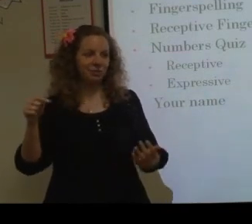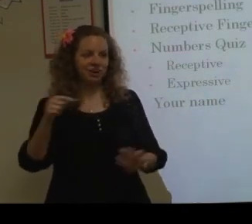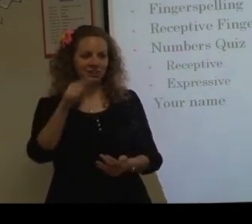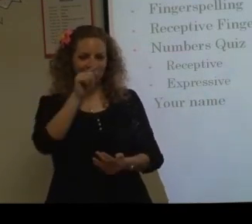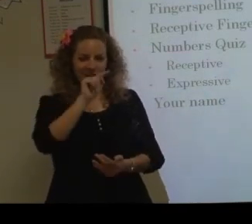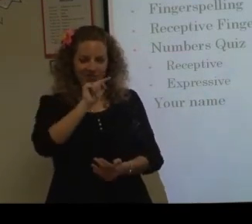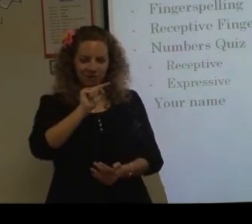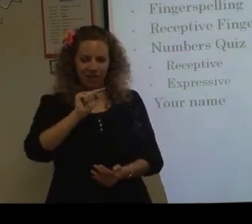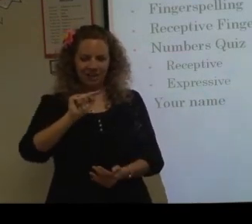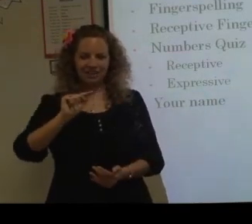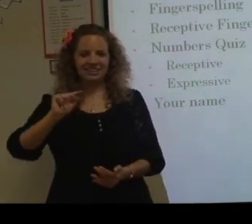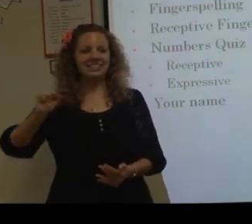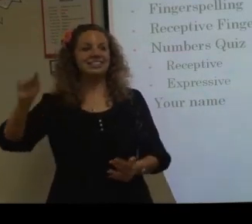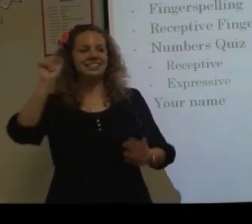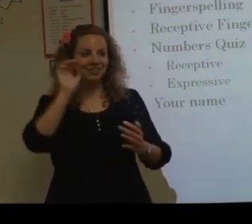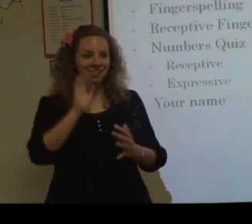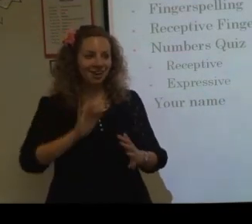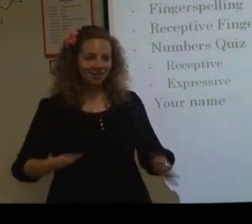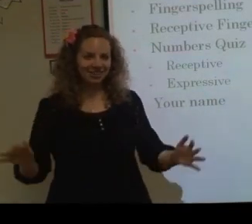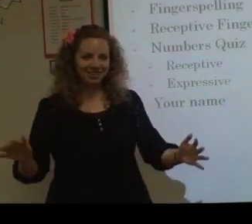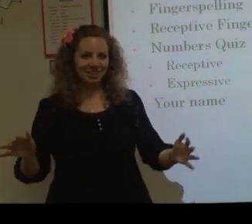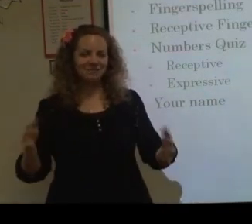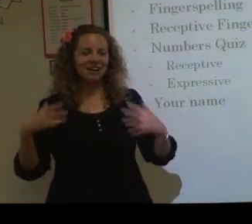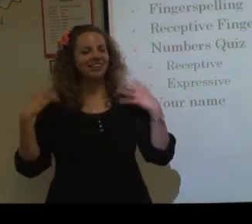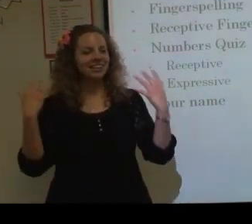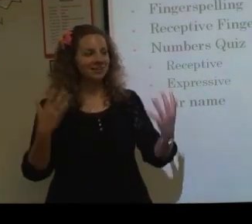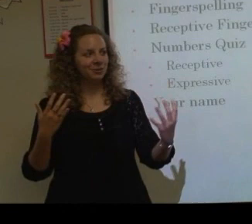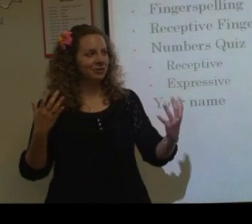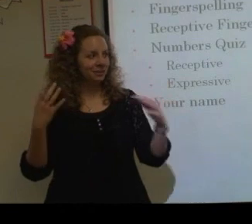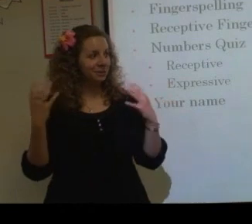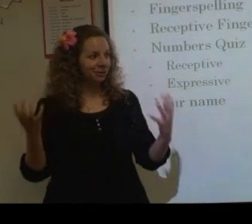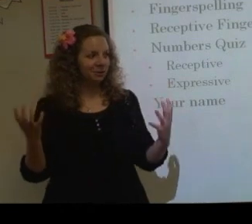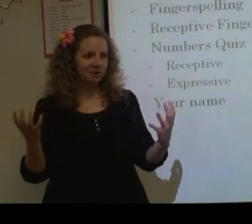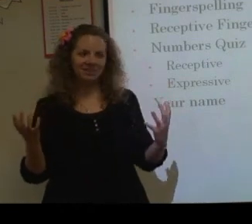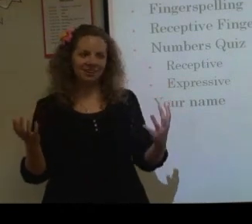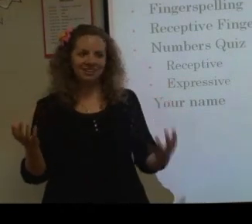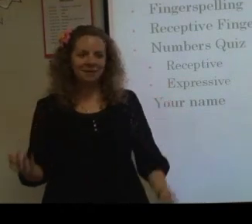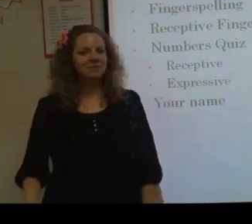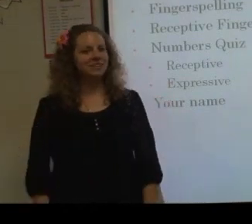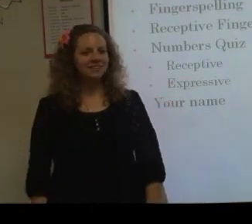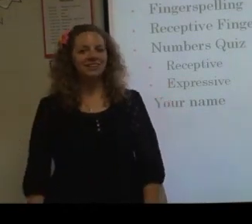word. So if you like can sound it out just the same way, like even though it seems like a really basic concept,